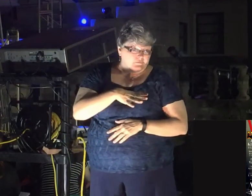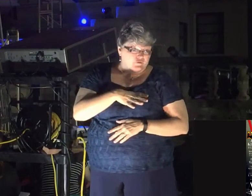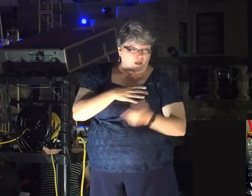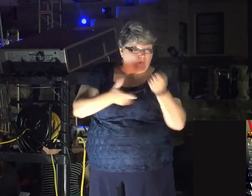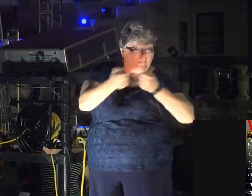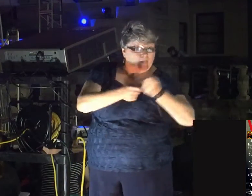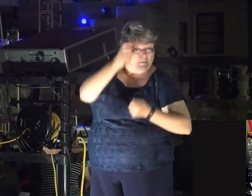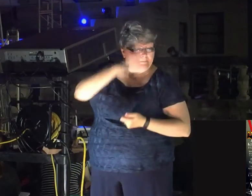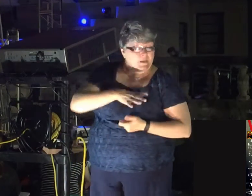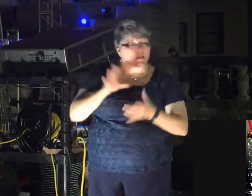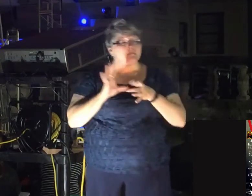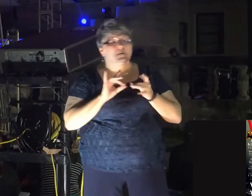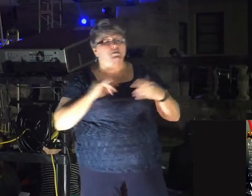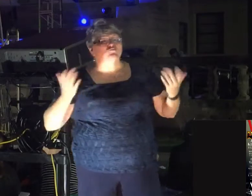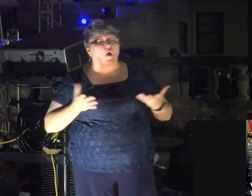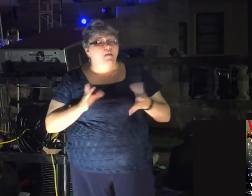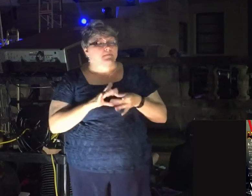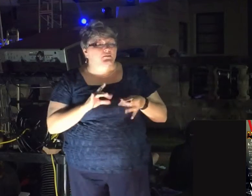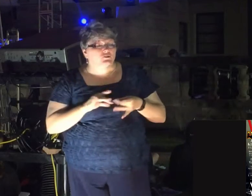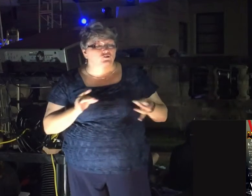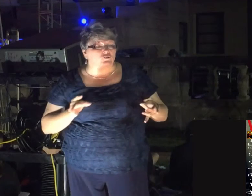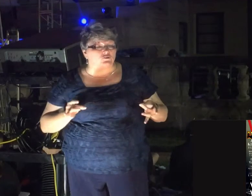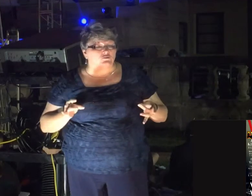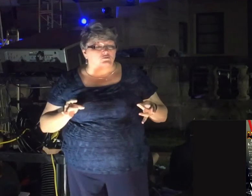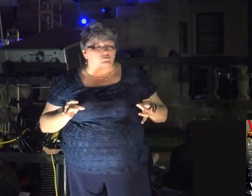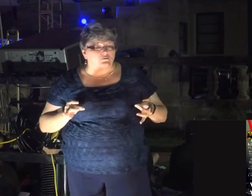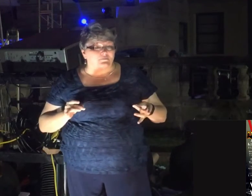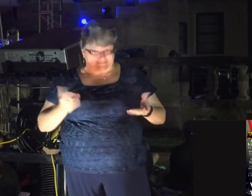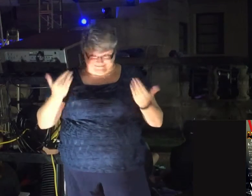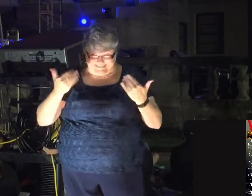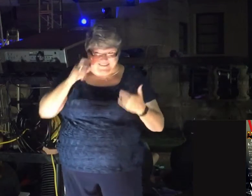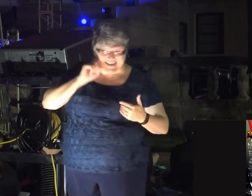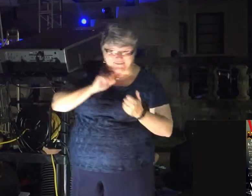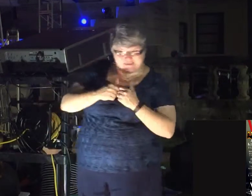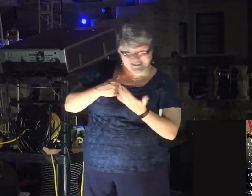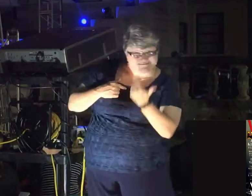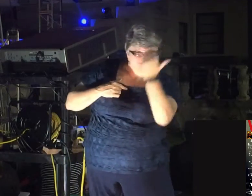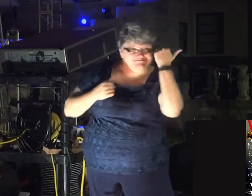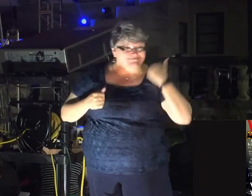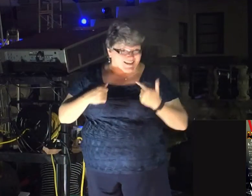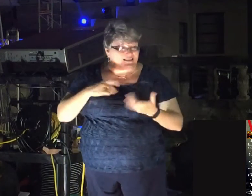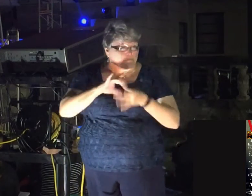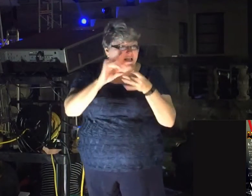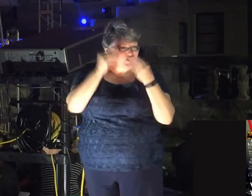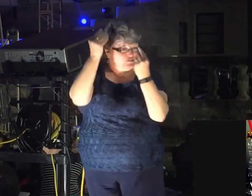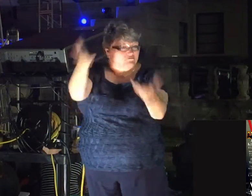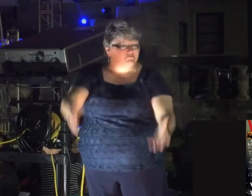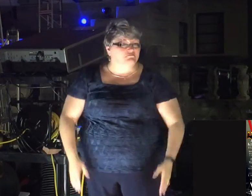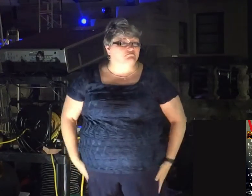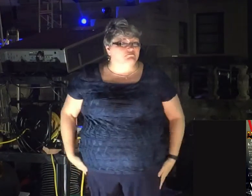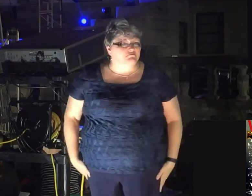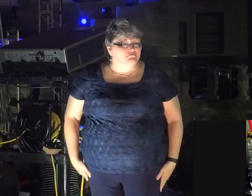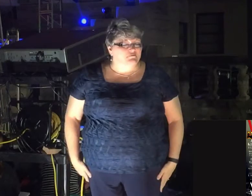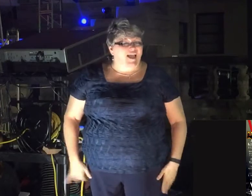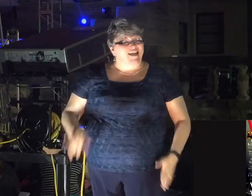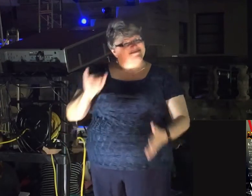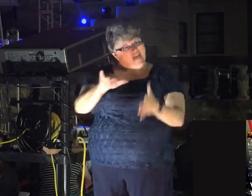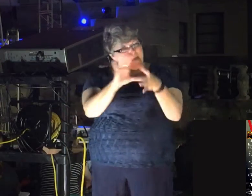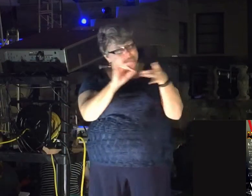men. And what's the message? Have sex with me, right? That's the